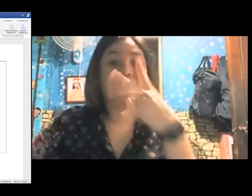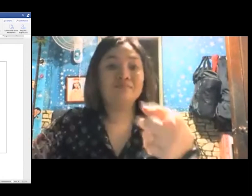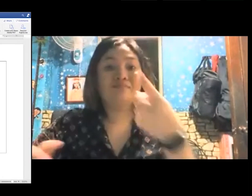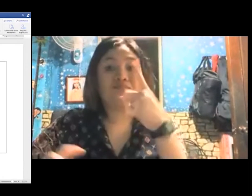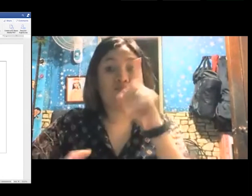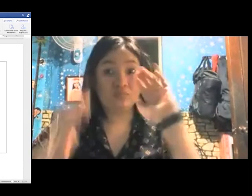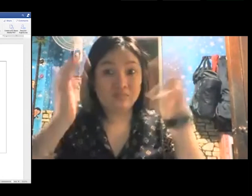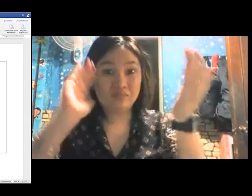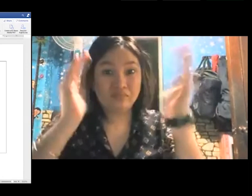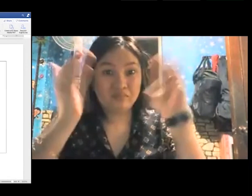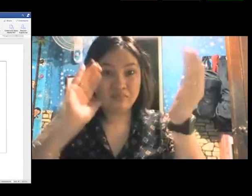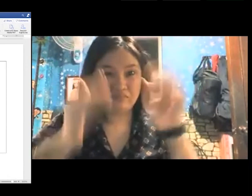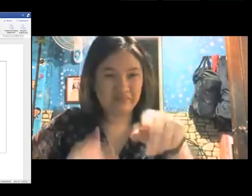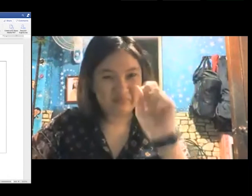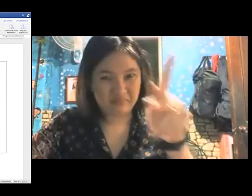Okay.